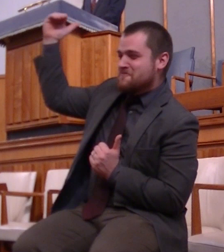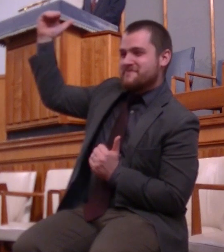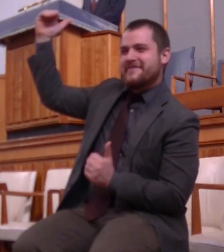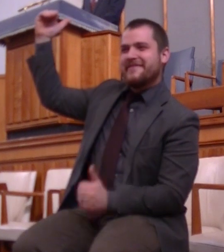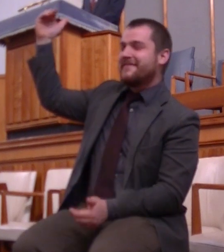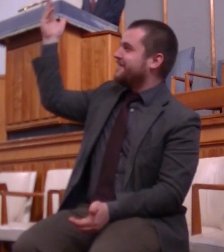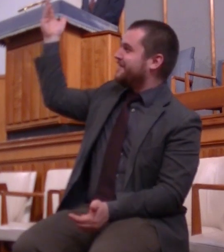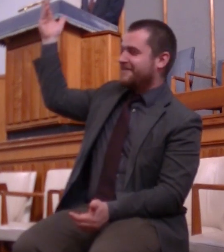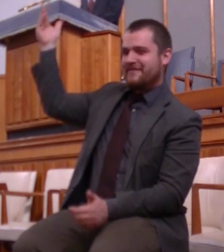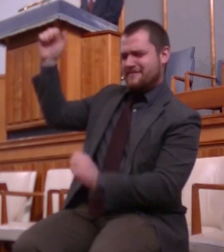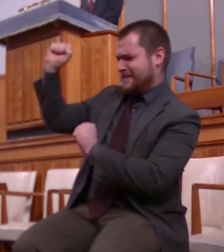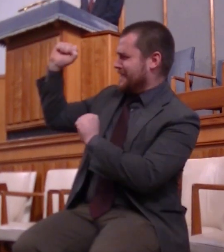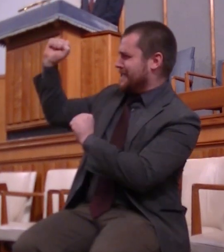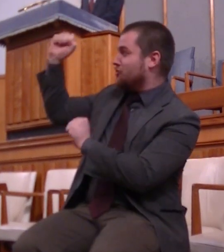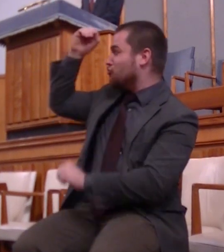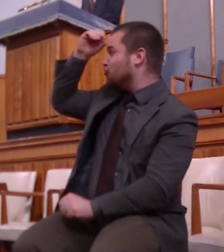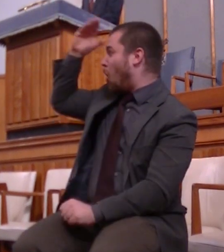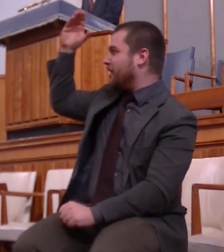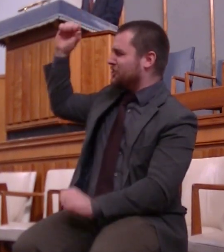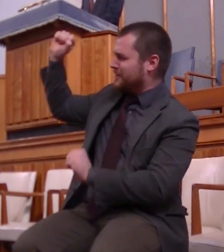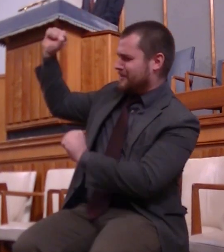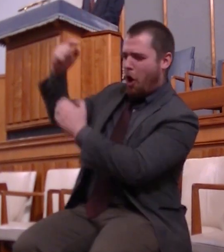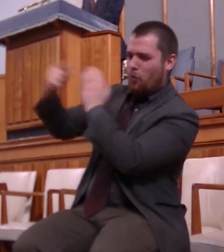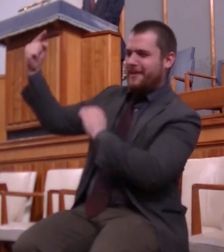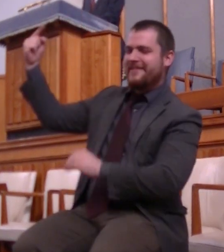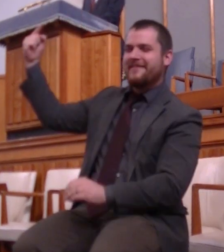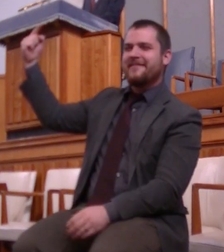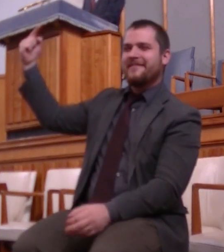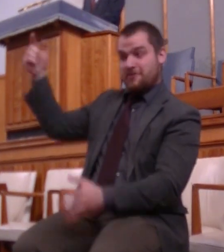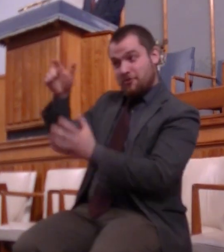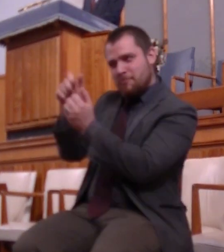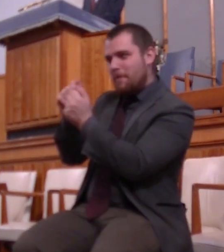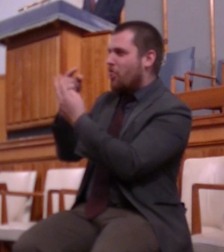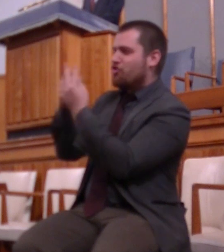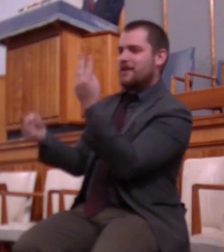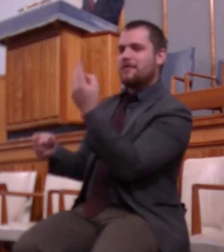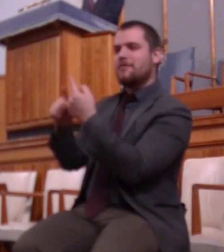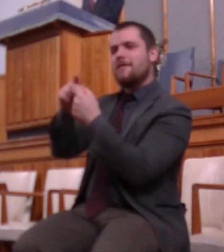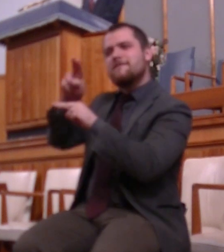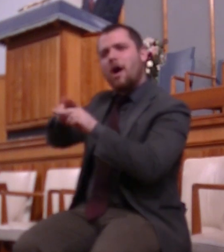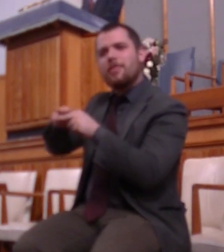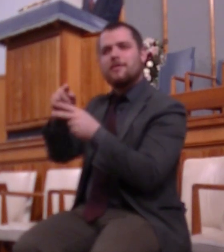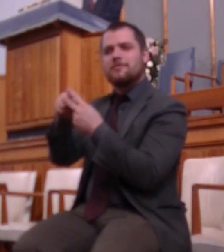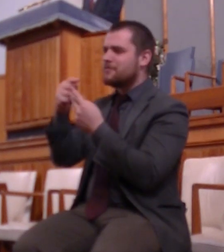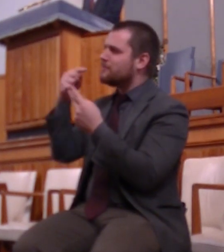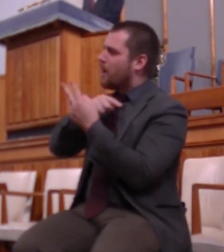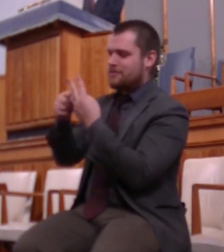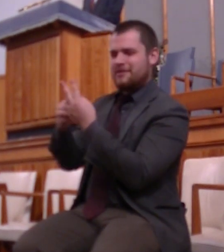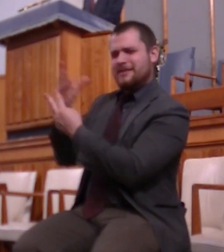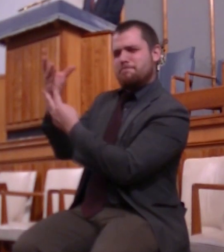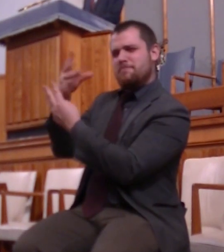exclusive to himself, the triune Godhead, Father, Son, and Holy Spirit, all equally